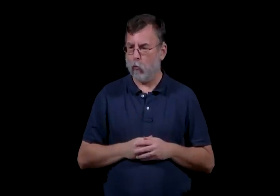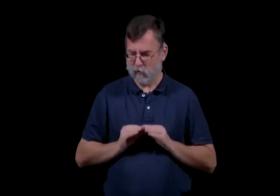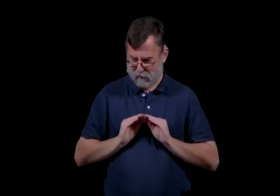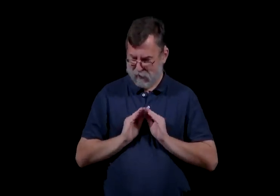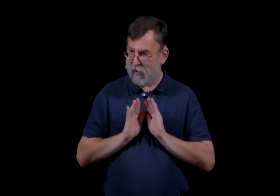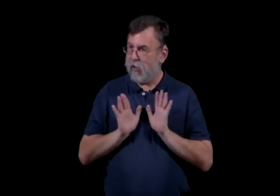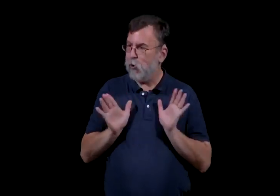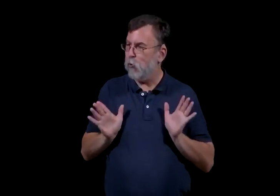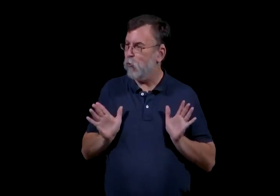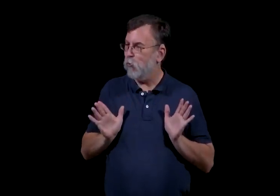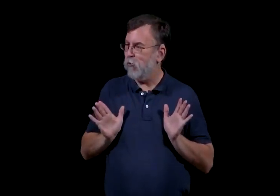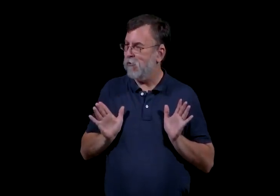soul.